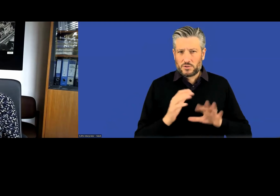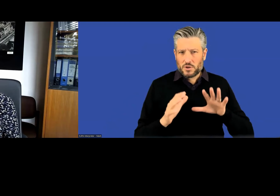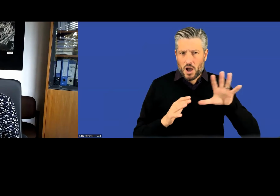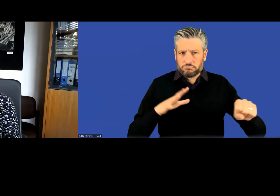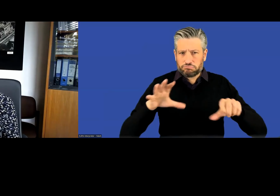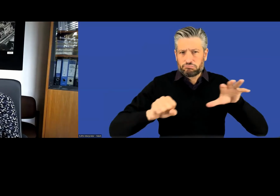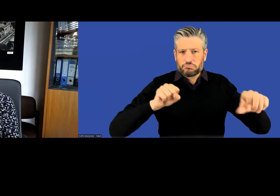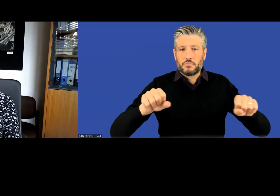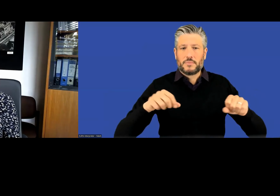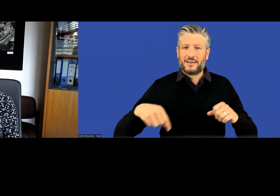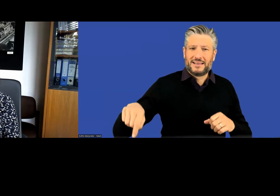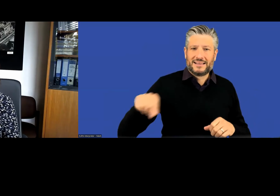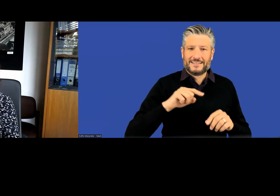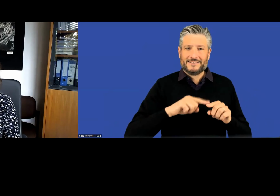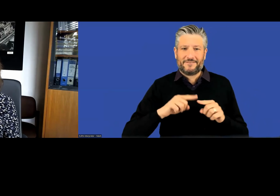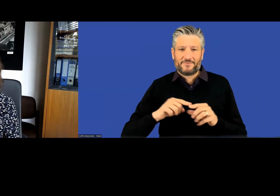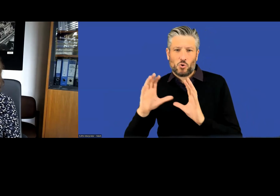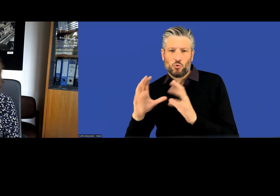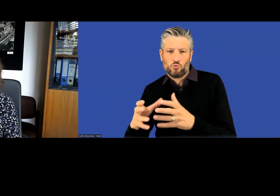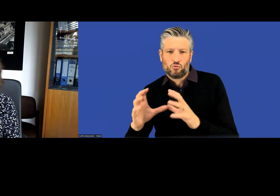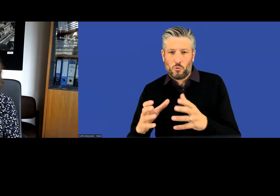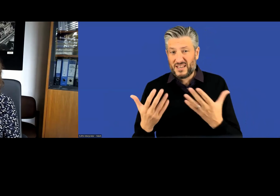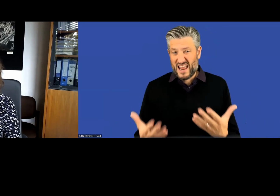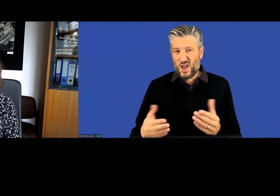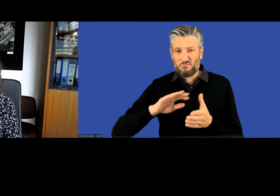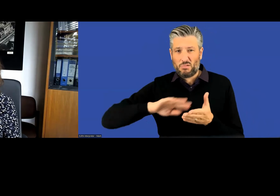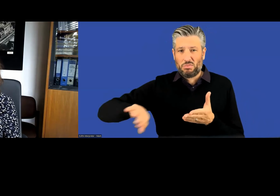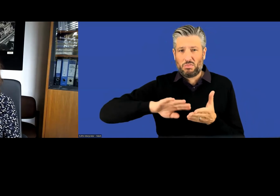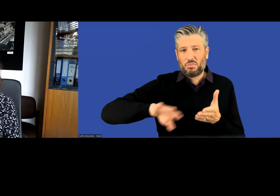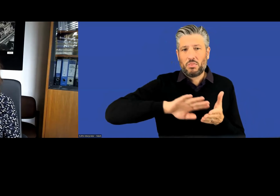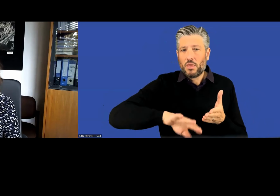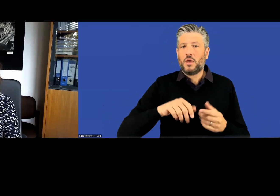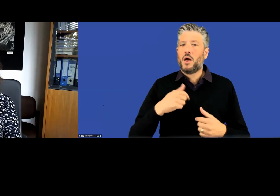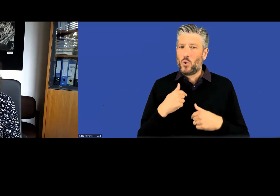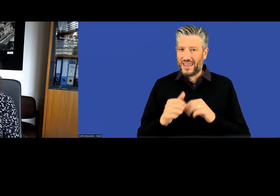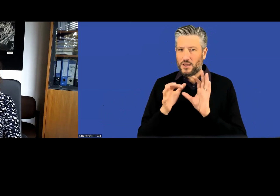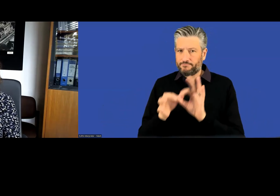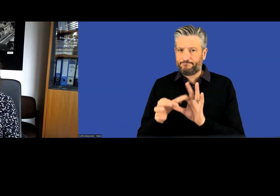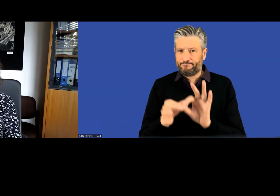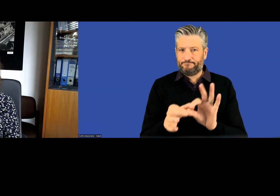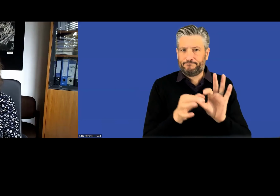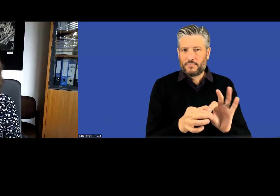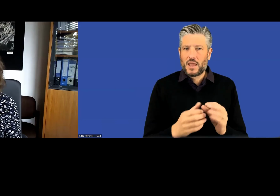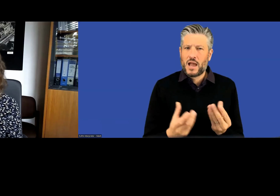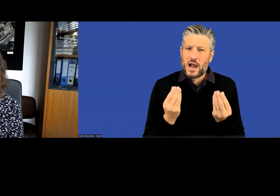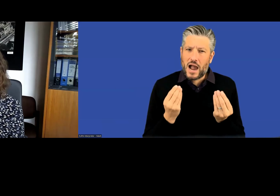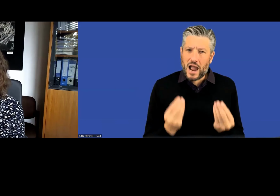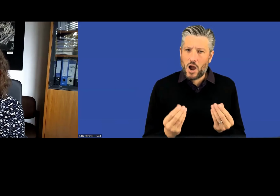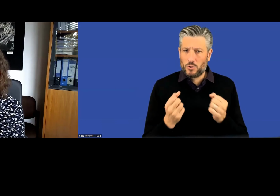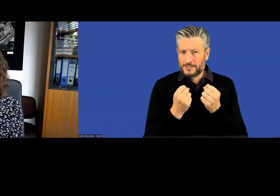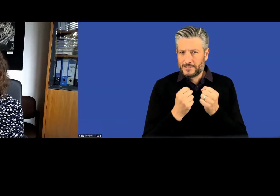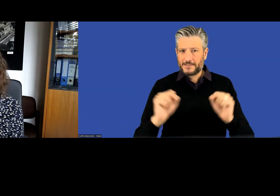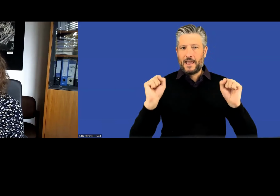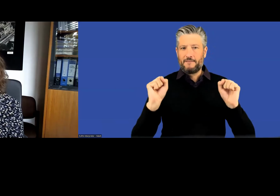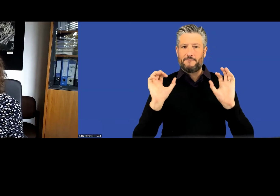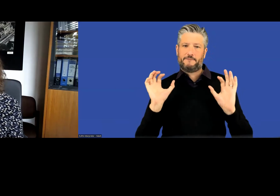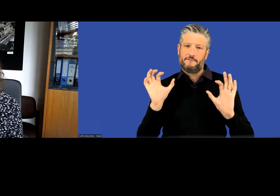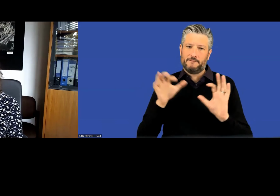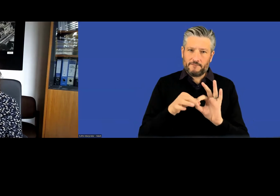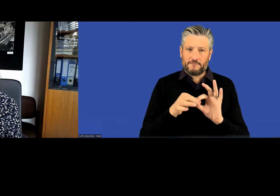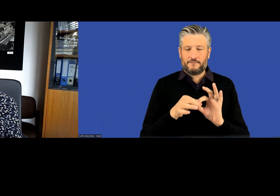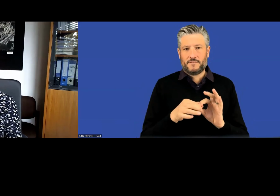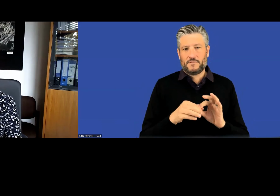digital savviness so that they can benefit from online opportunities safely. And the digital decade target is